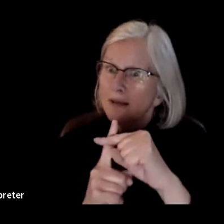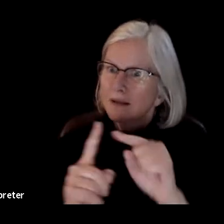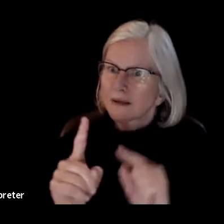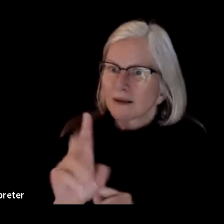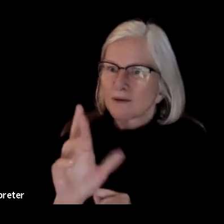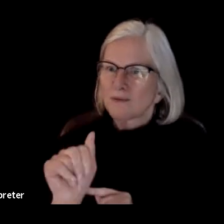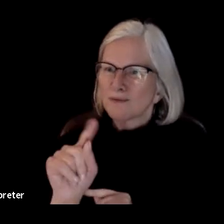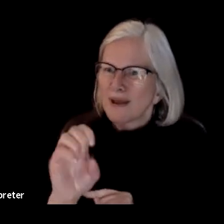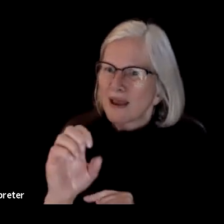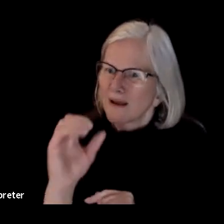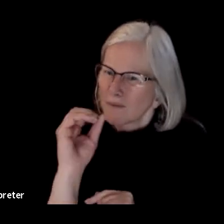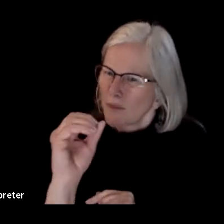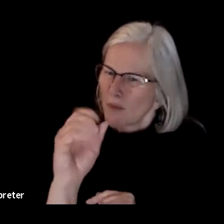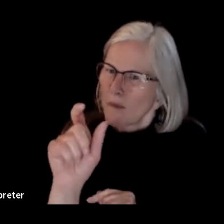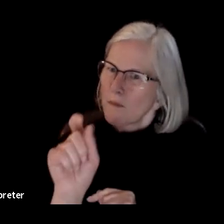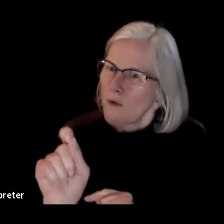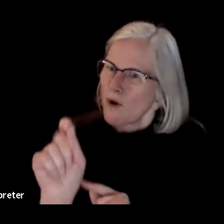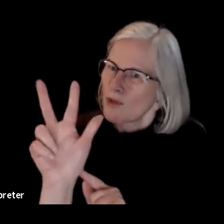0.35%.